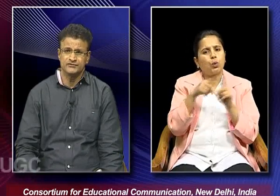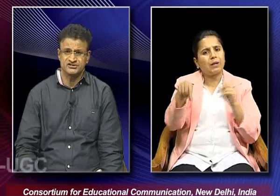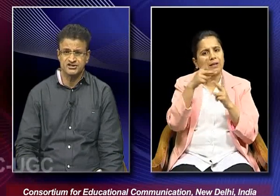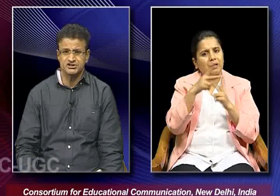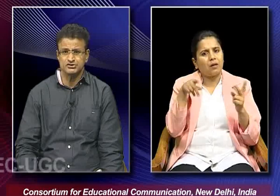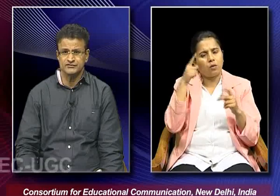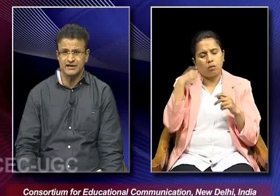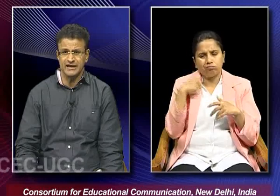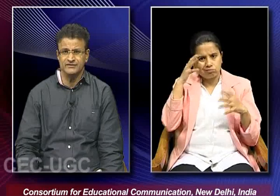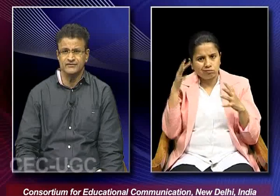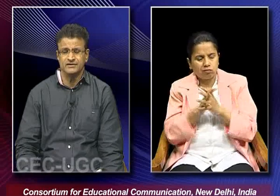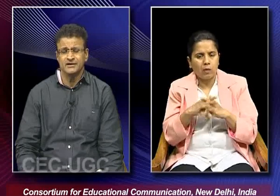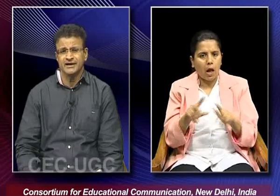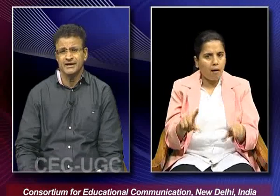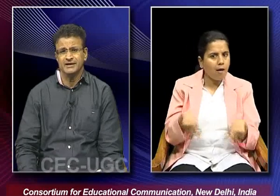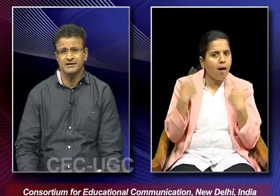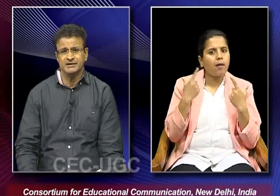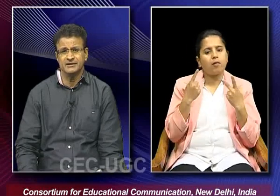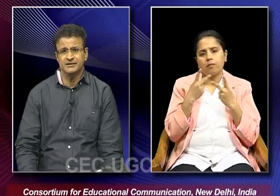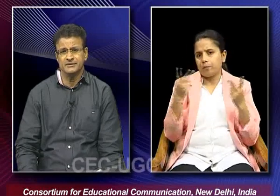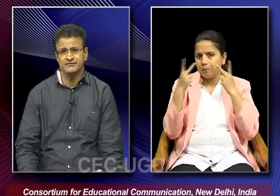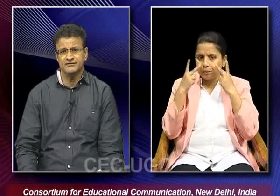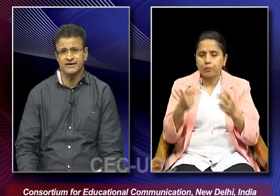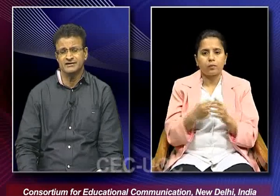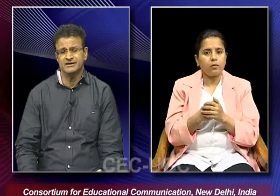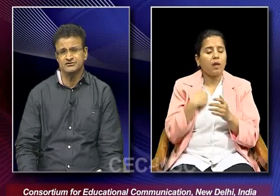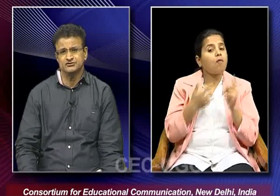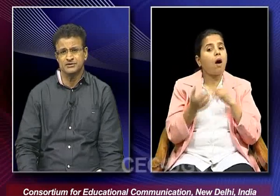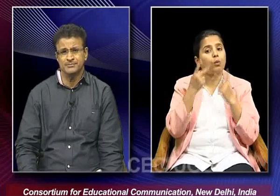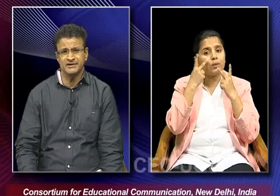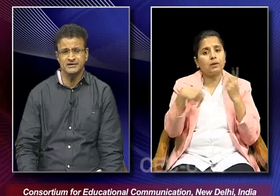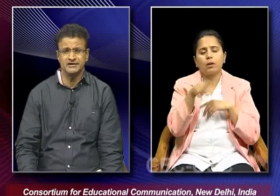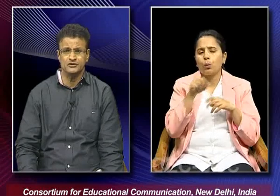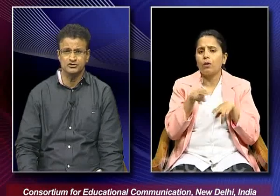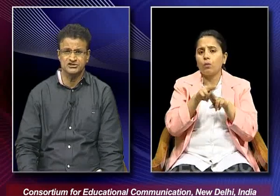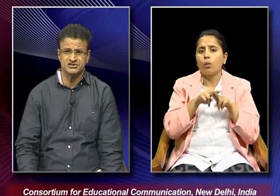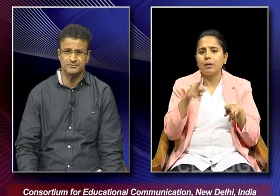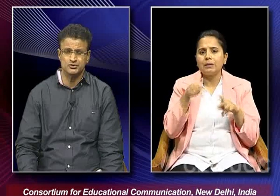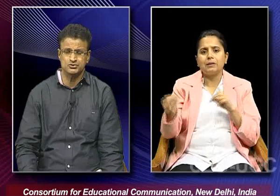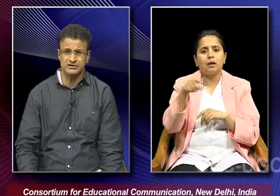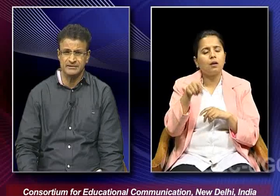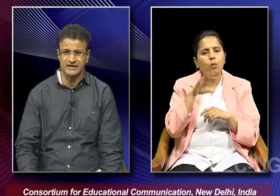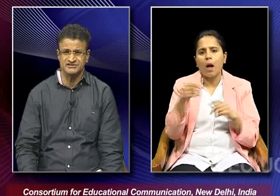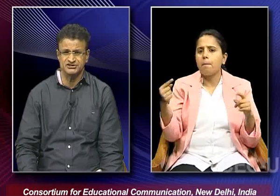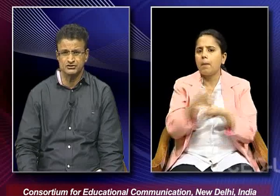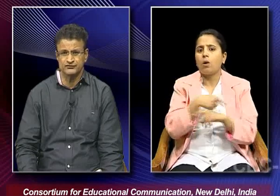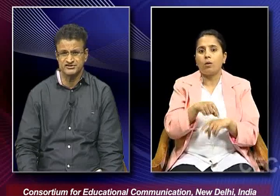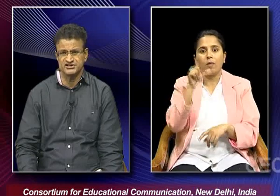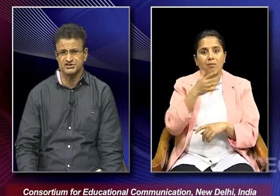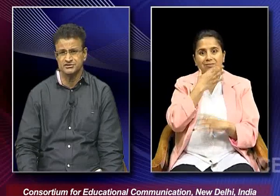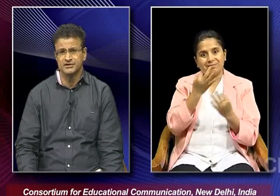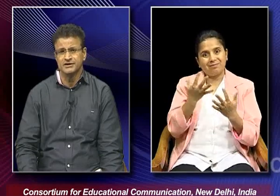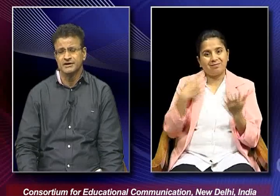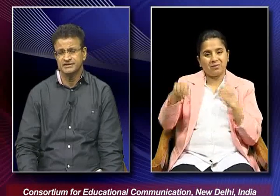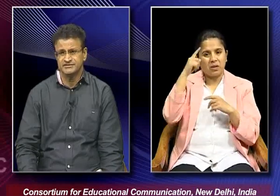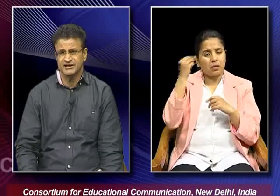the frustrations of the life, and we find that which was completely and consciously opposed to the glamorization of